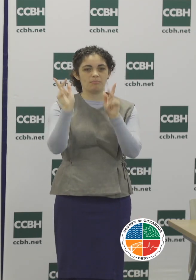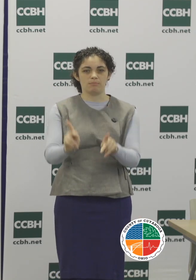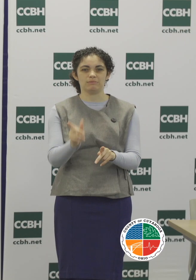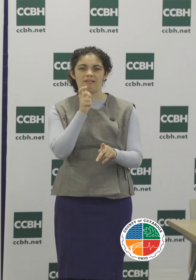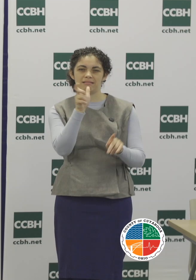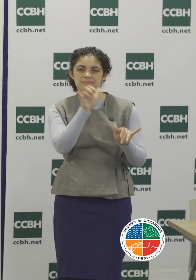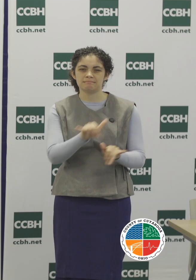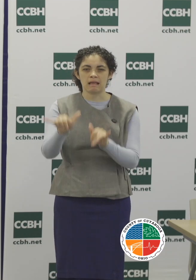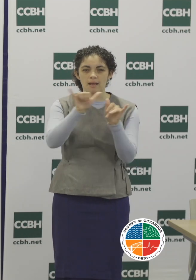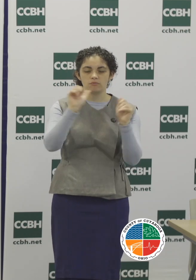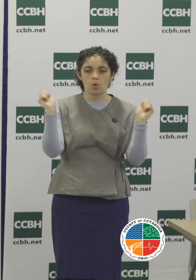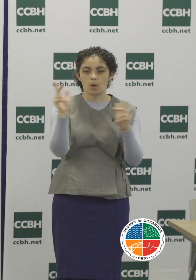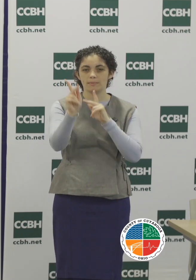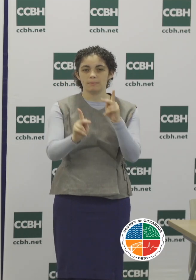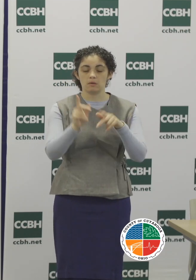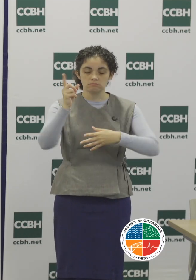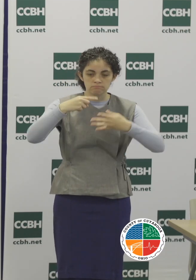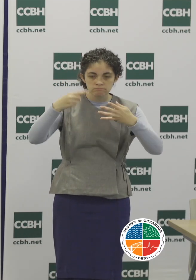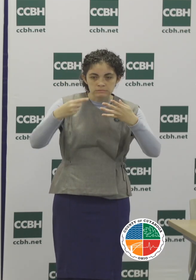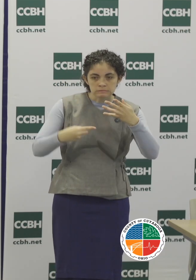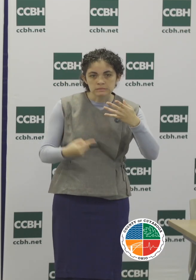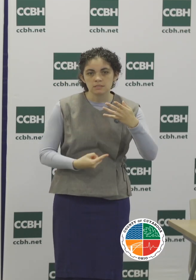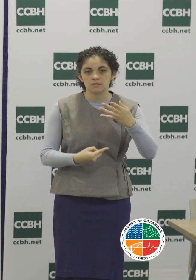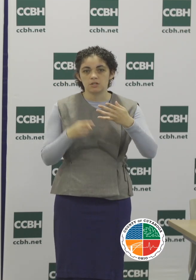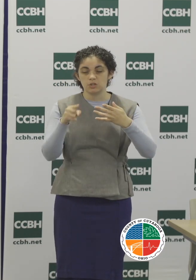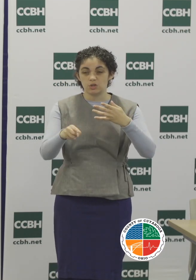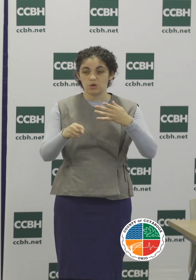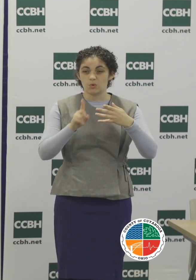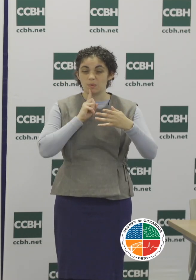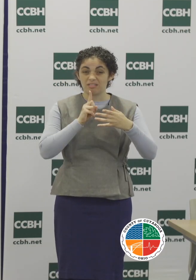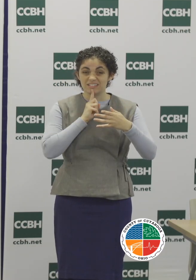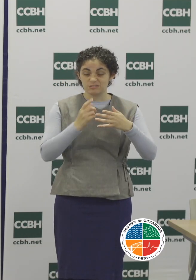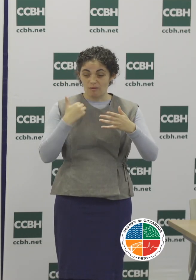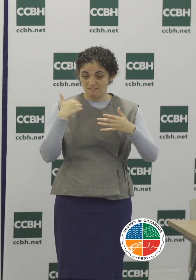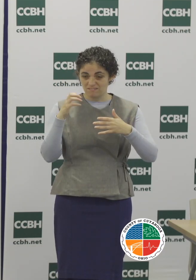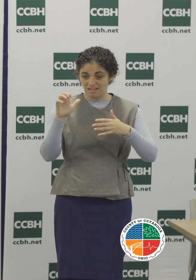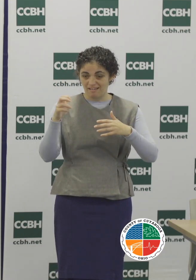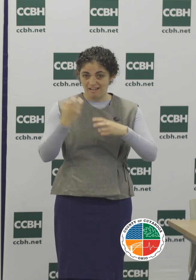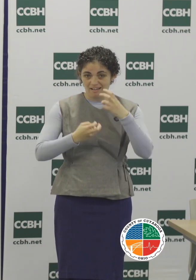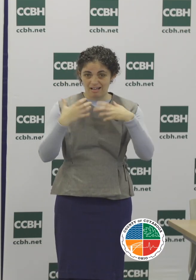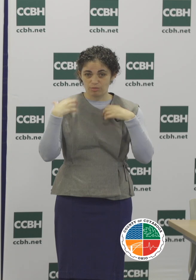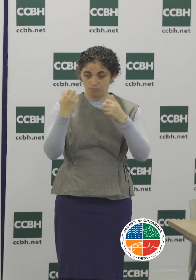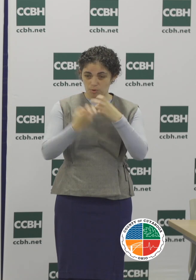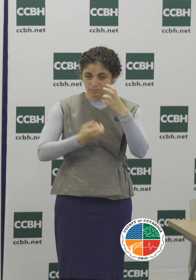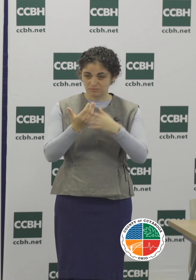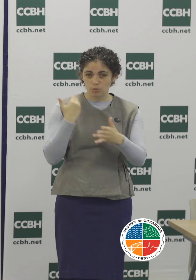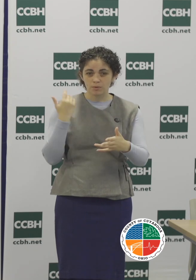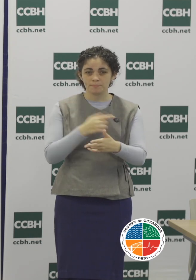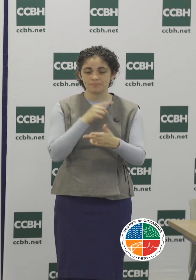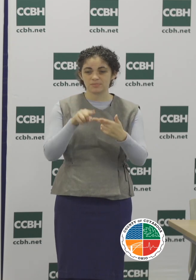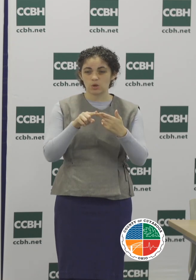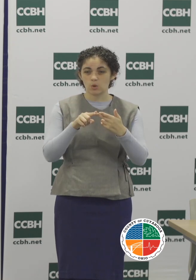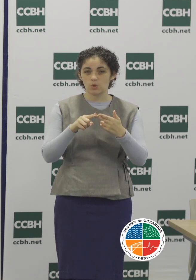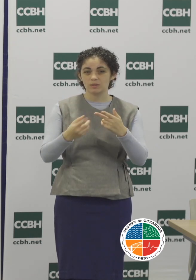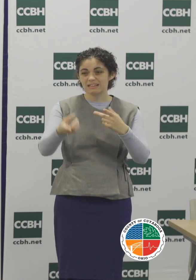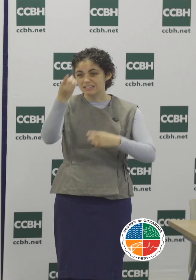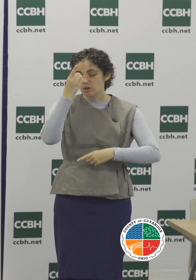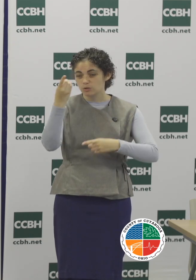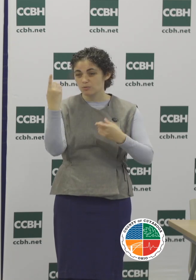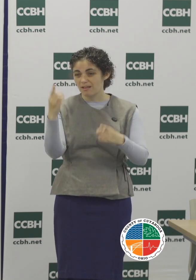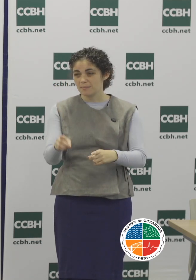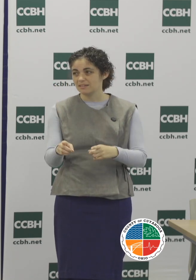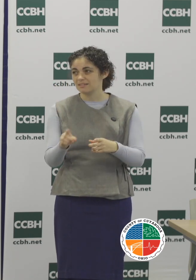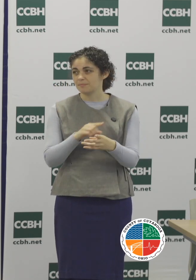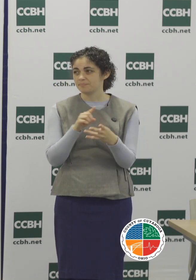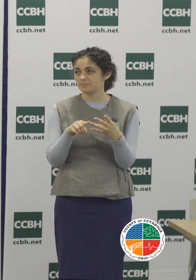It depends on so many factors, like your underlying medical conditions, when you were diagnosed in your illness. I mean,